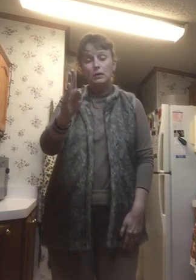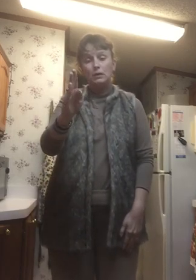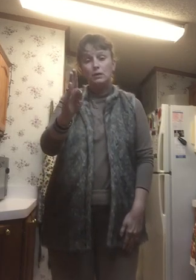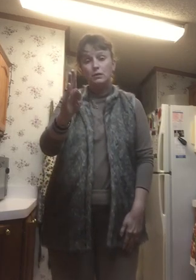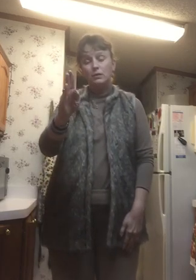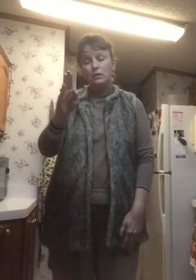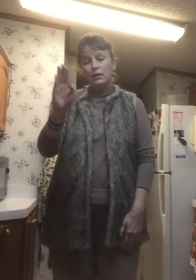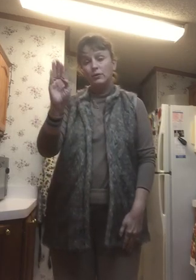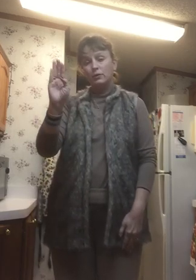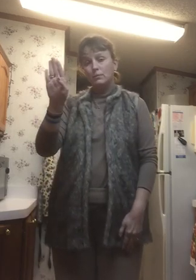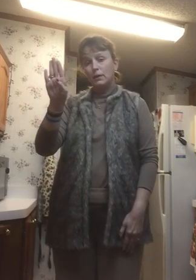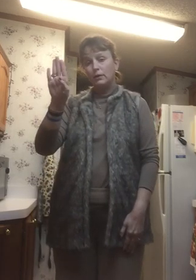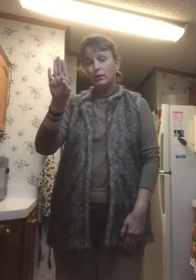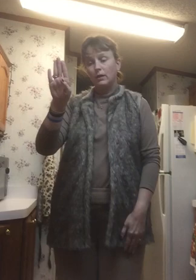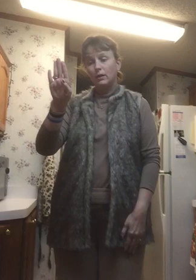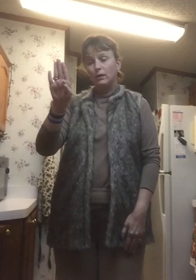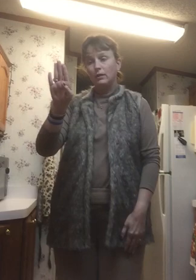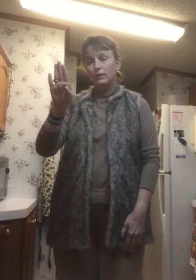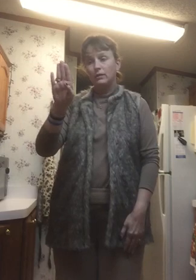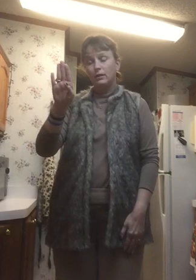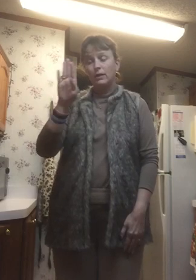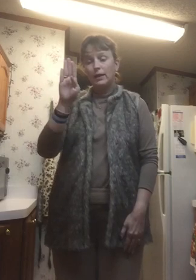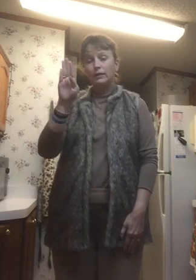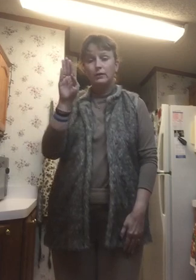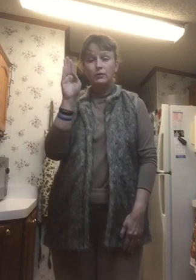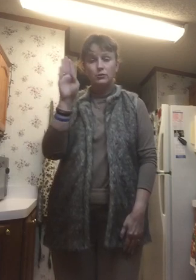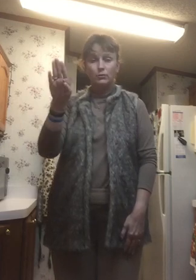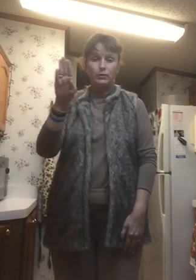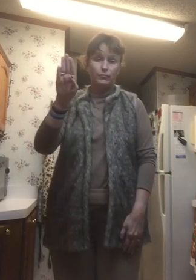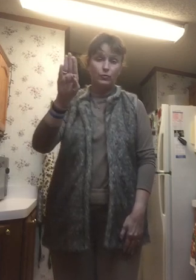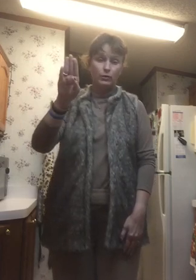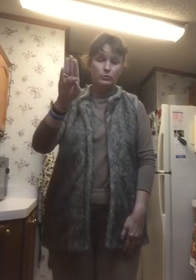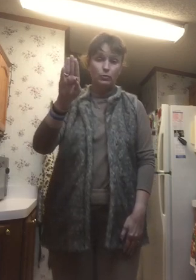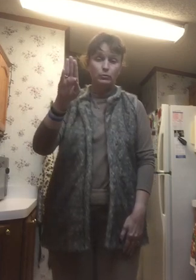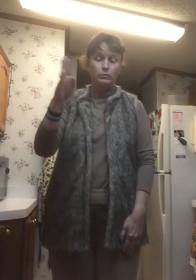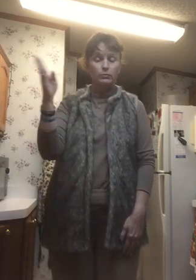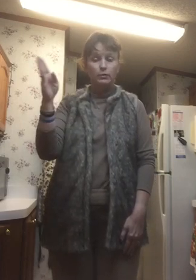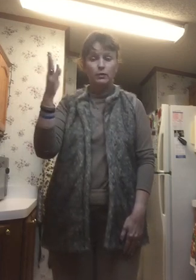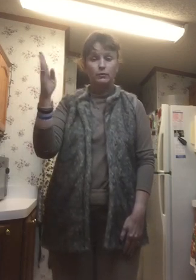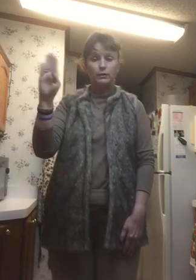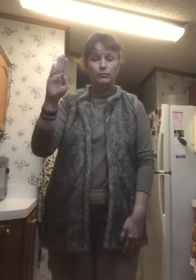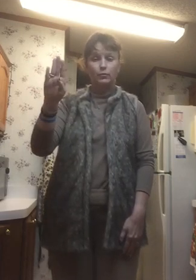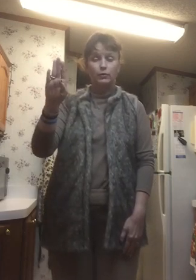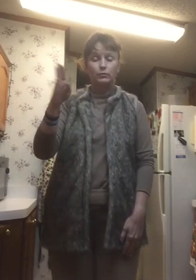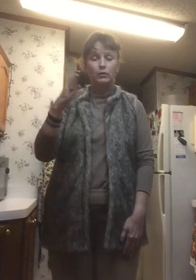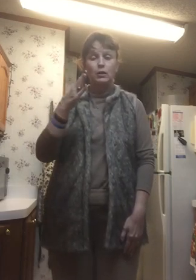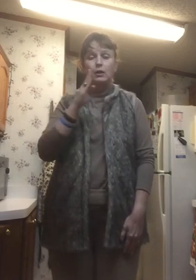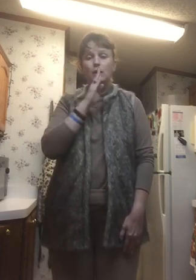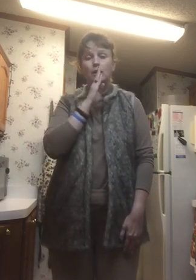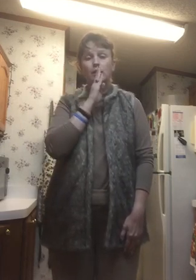be, and you're going to make a hand like you're showing you're 4 years old, you know, like 4-year-old,